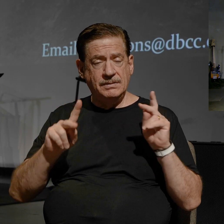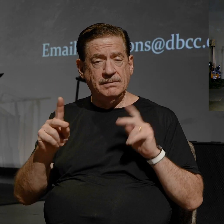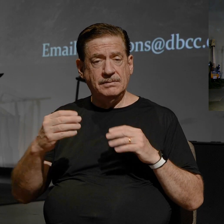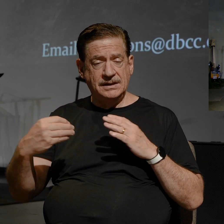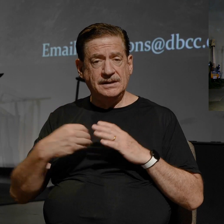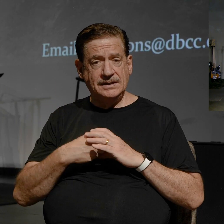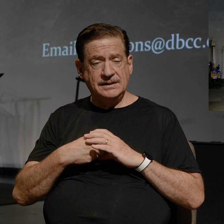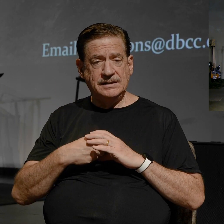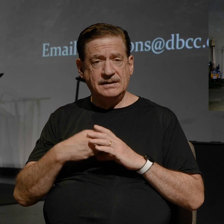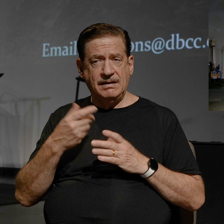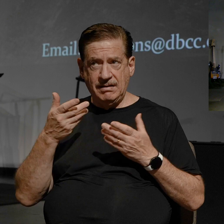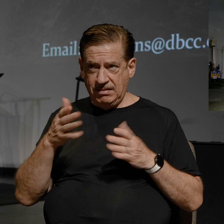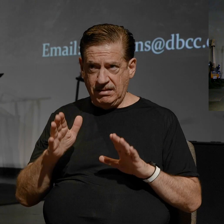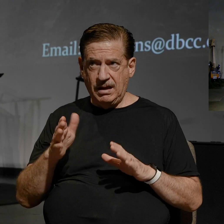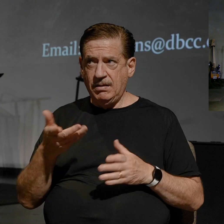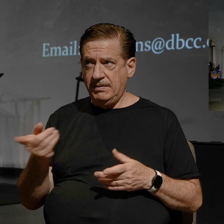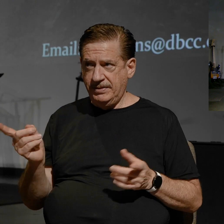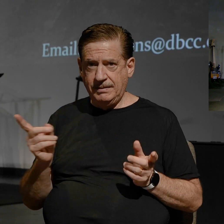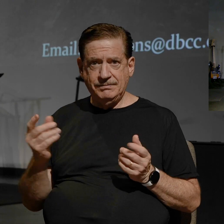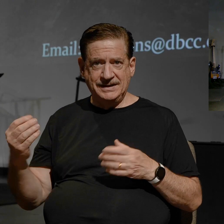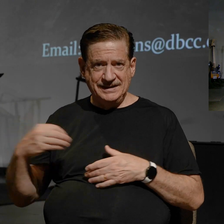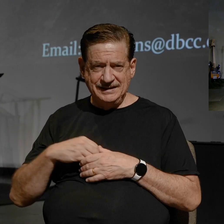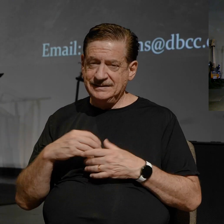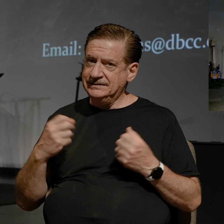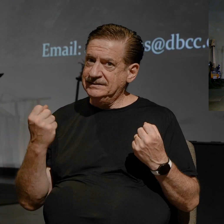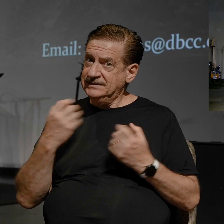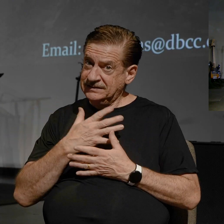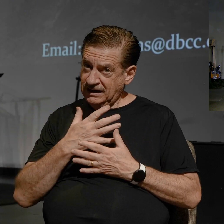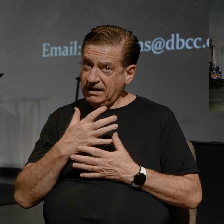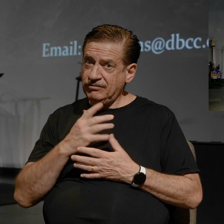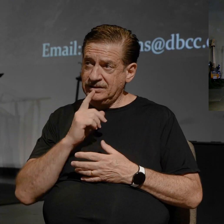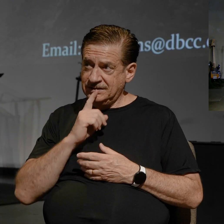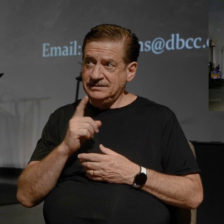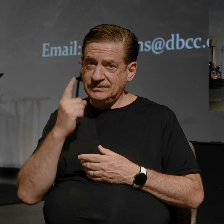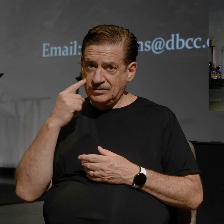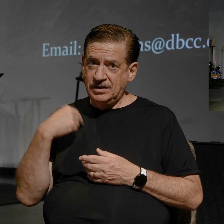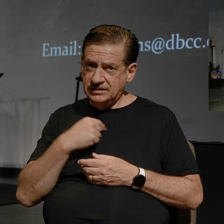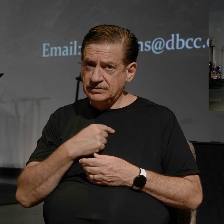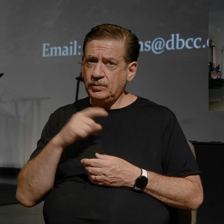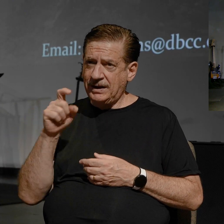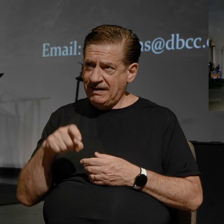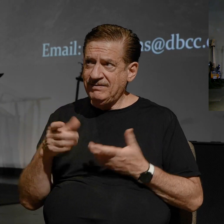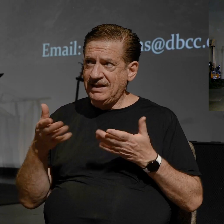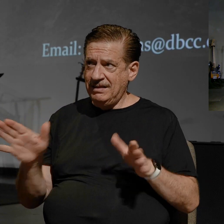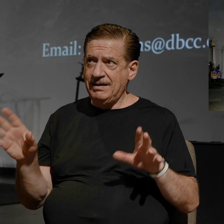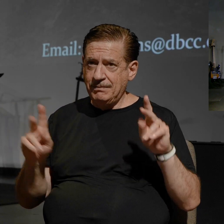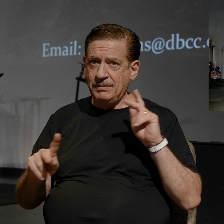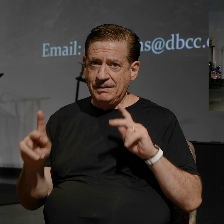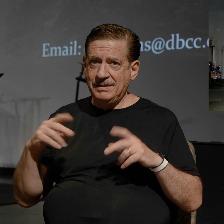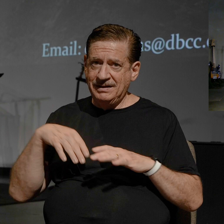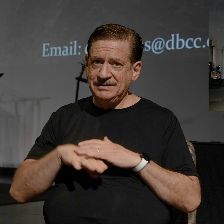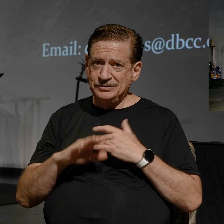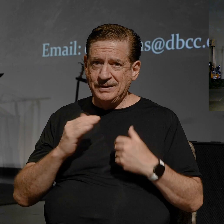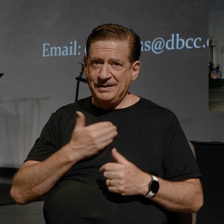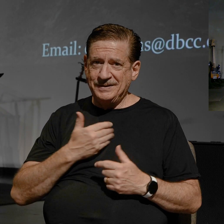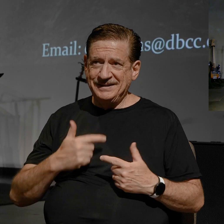You have to allow in. As scary as this is for us, we've got to let people into our lives.